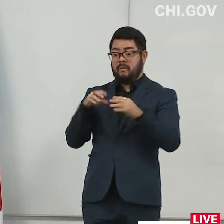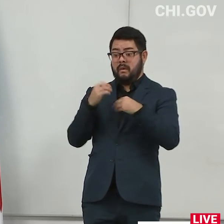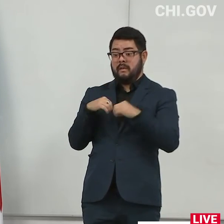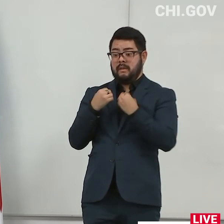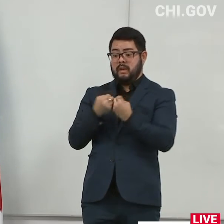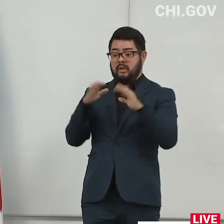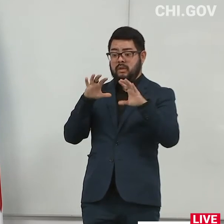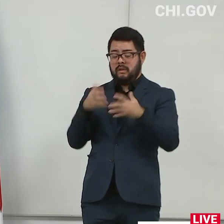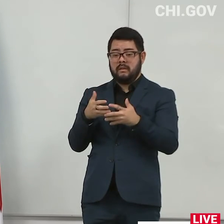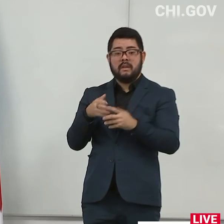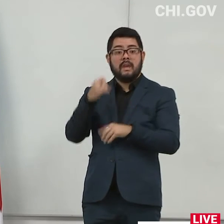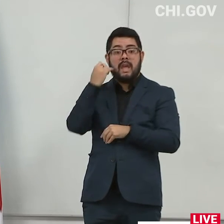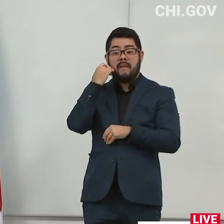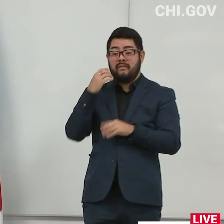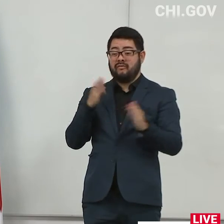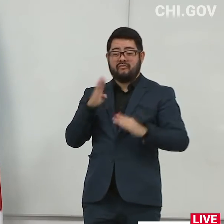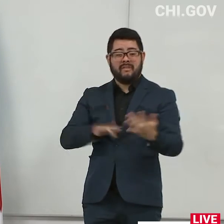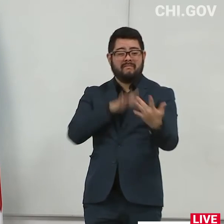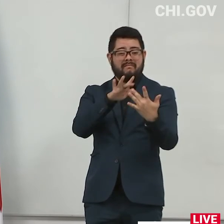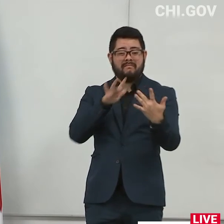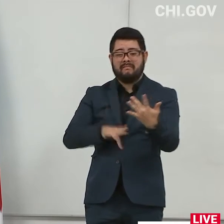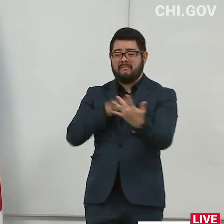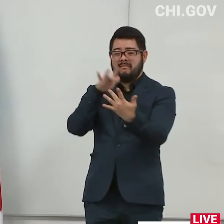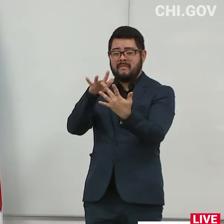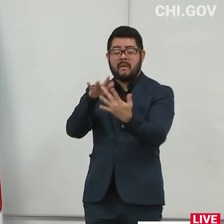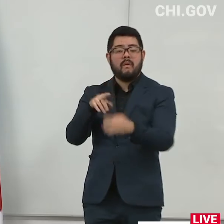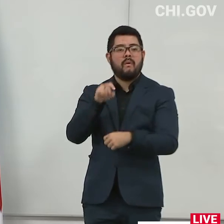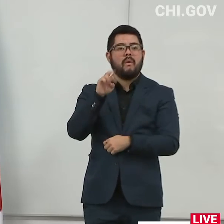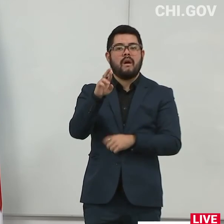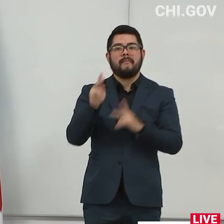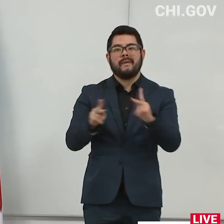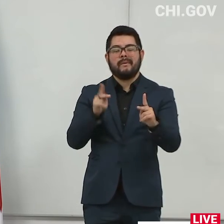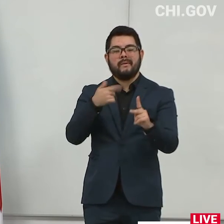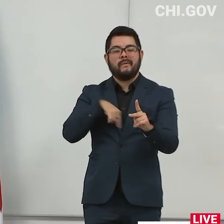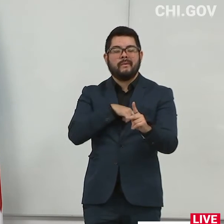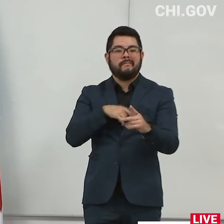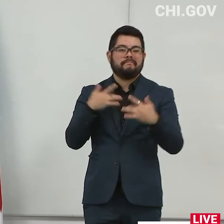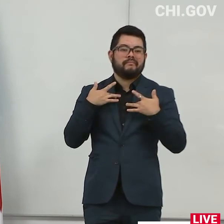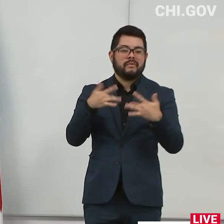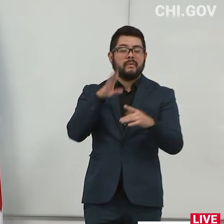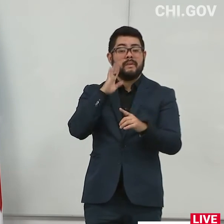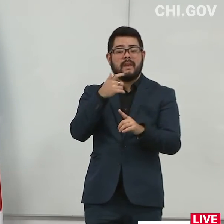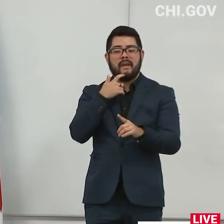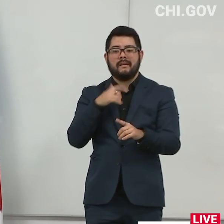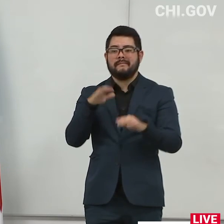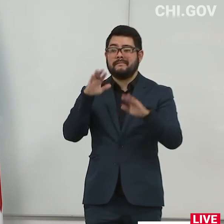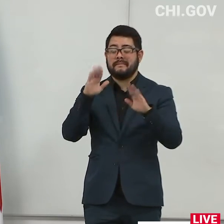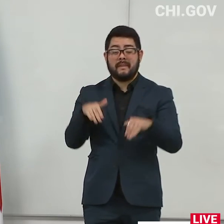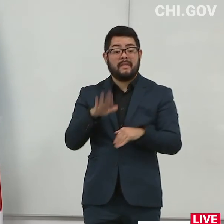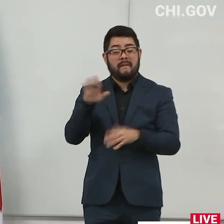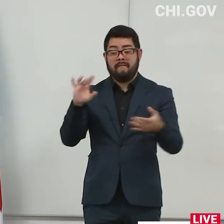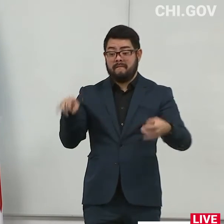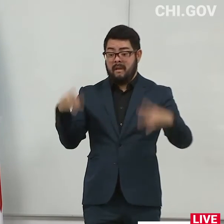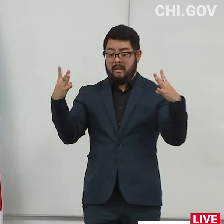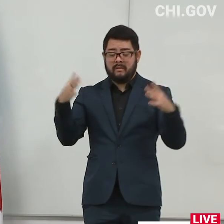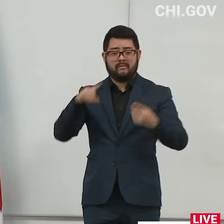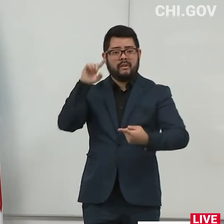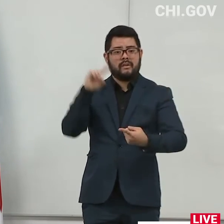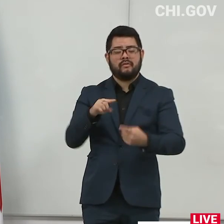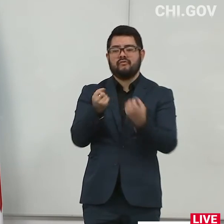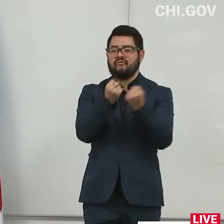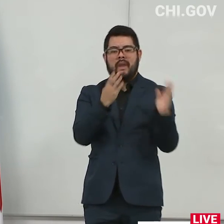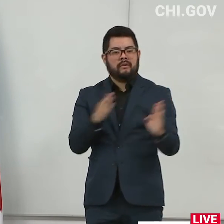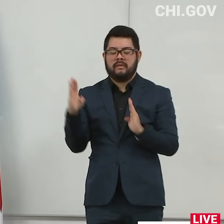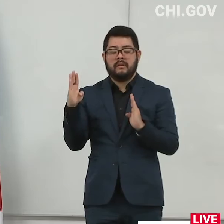whether it's street outreach or people that we probably wouldn't say, oh, they're part of violence reduction strategy, but anyone who's out there